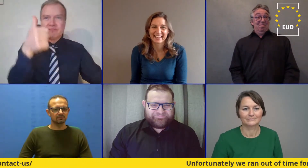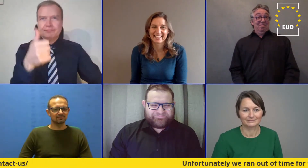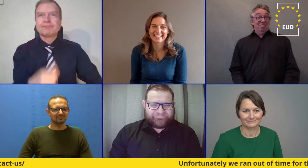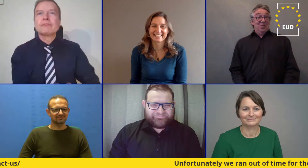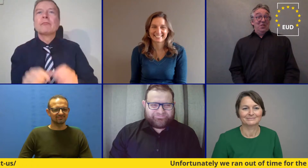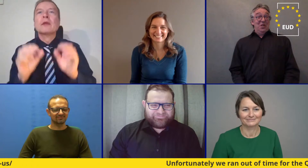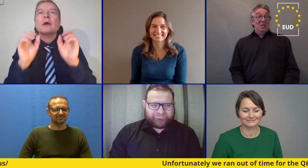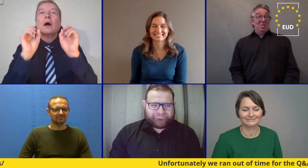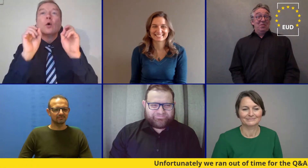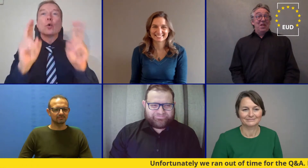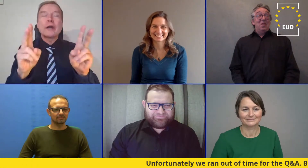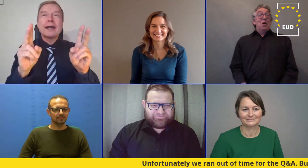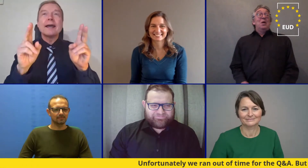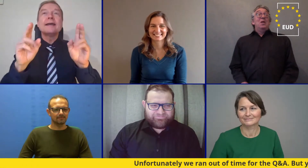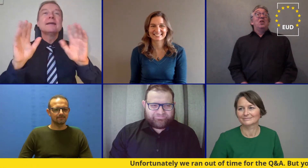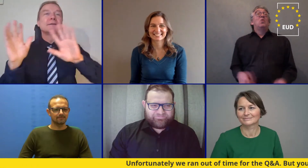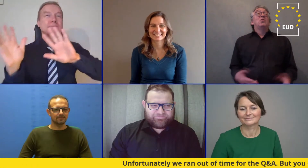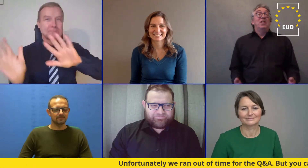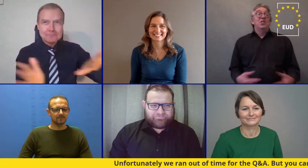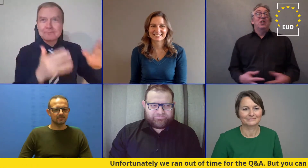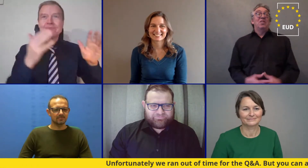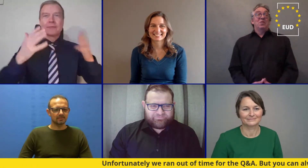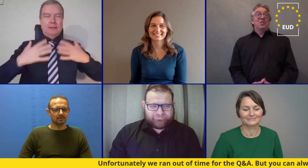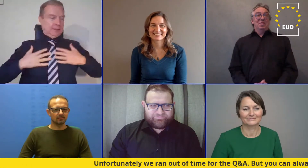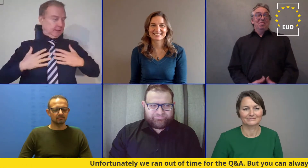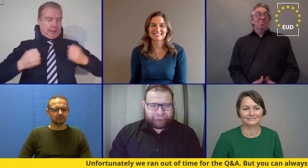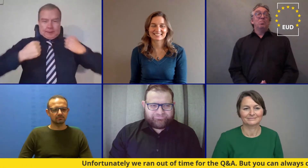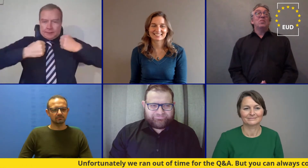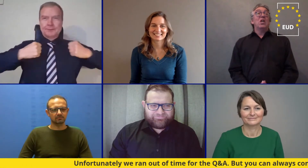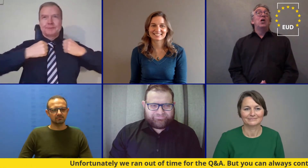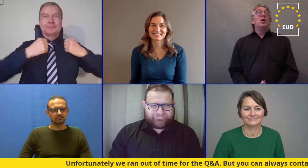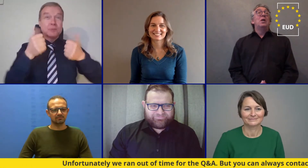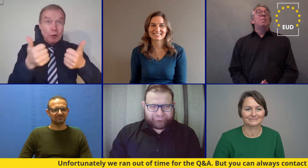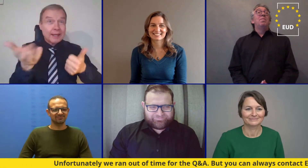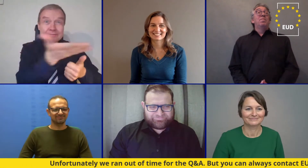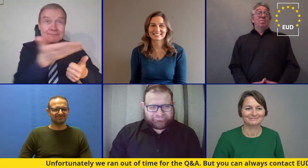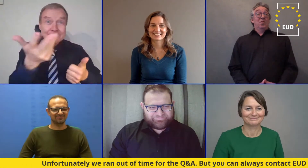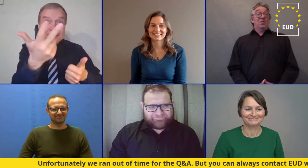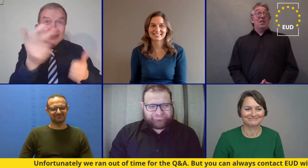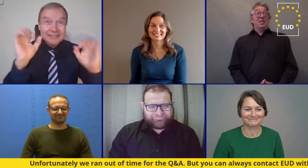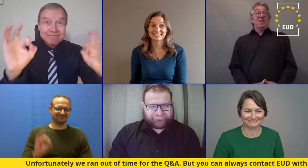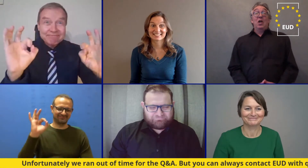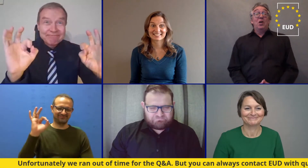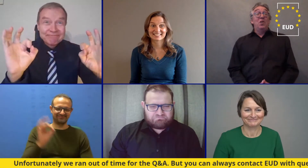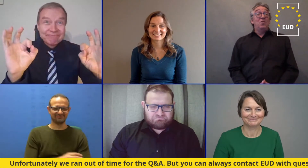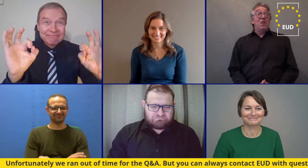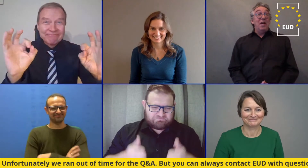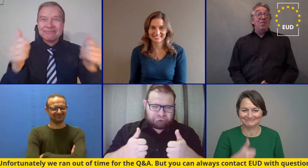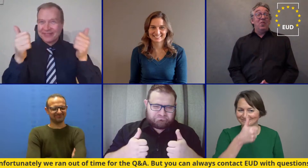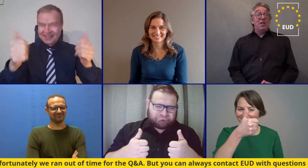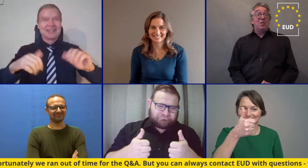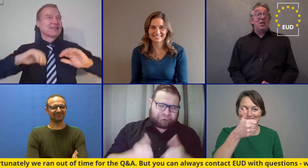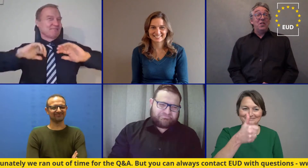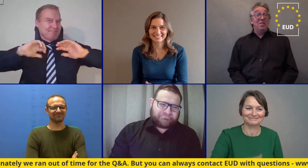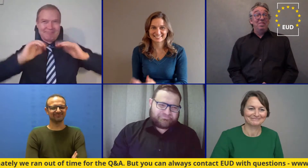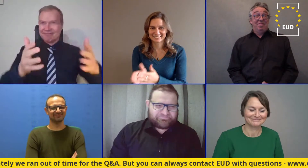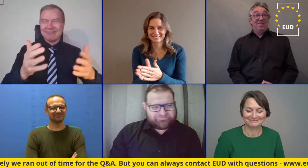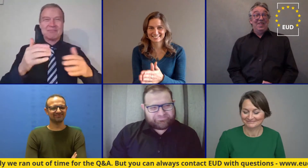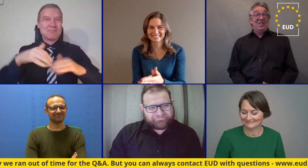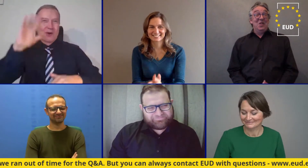You can see at the bottom now. You can always reach us afterwards. All right, are you ready for the next question? Let's go.